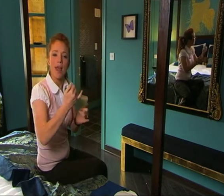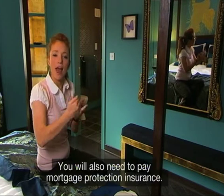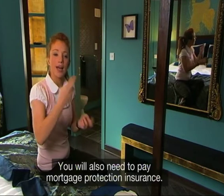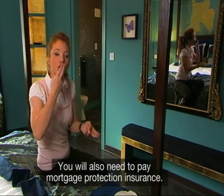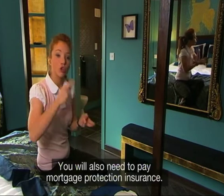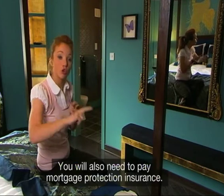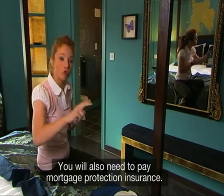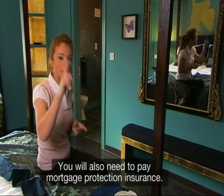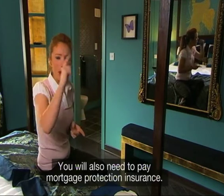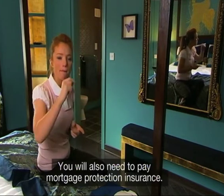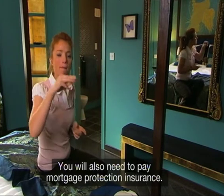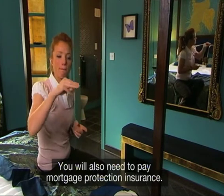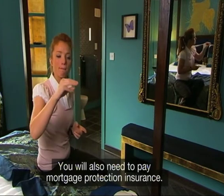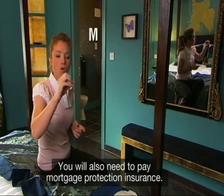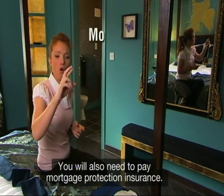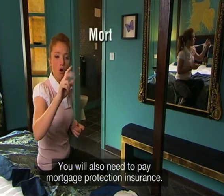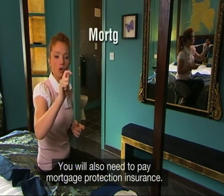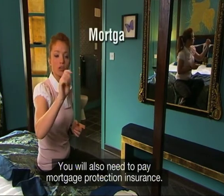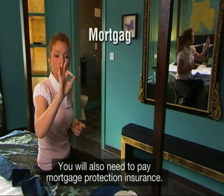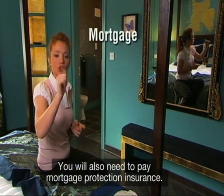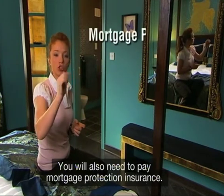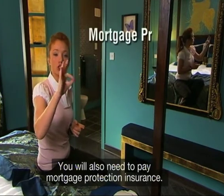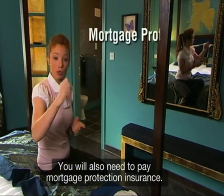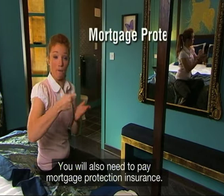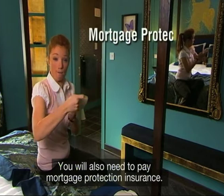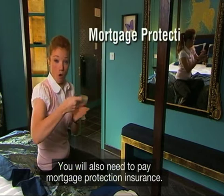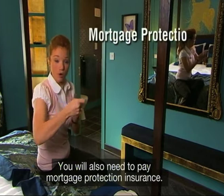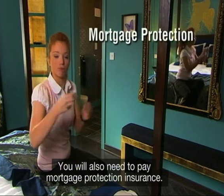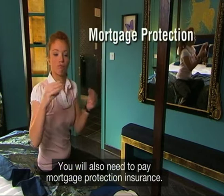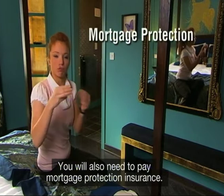You will also need to pay mortgage protection insurance.